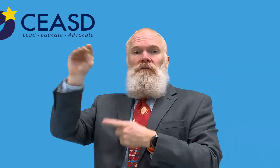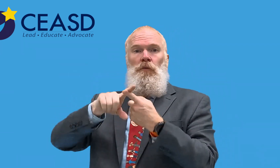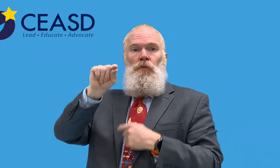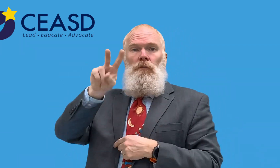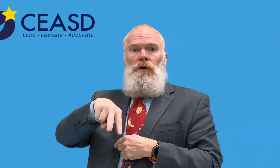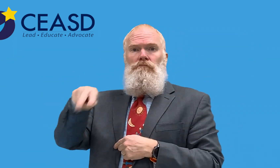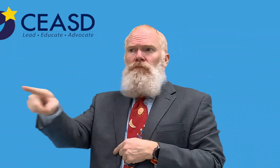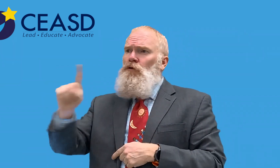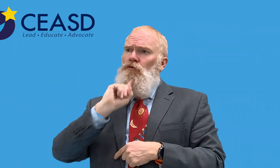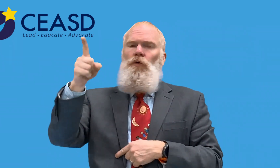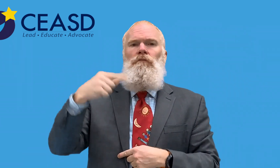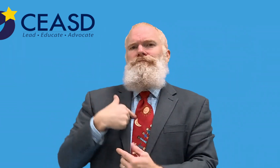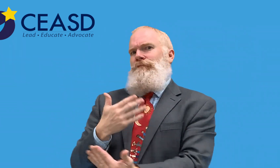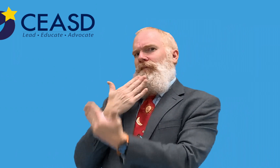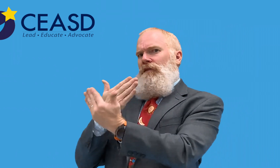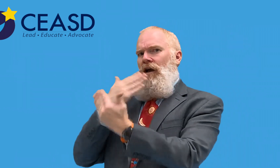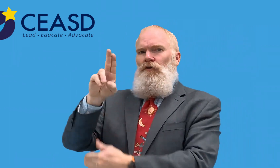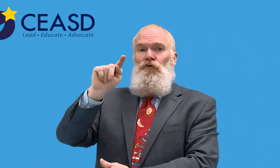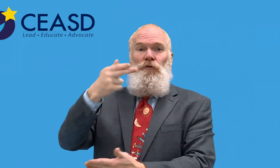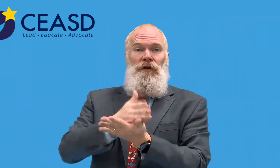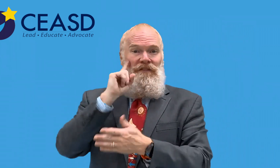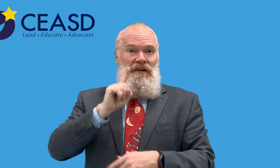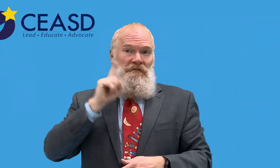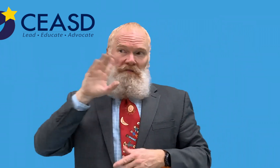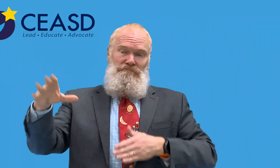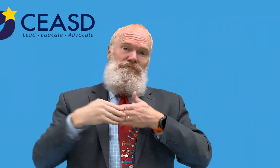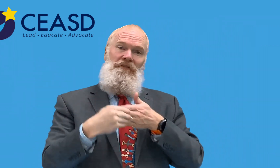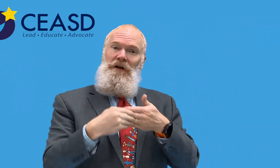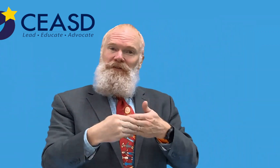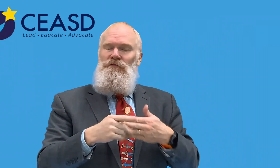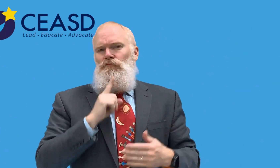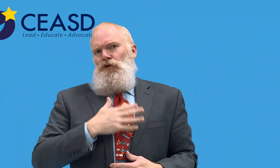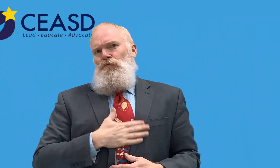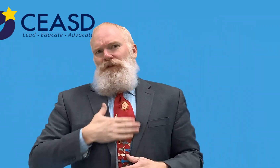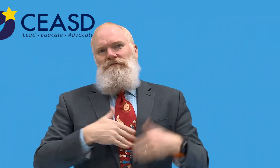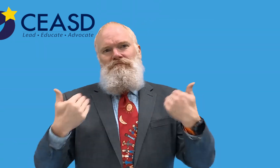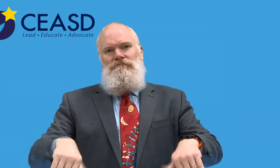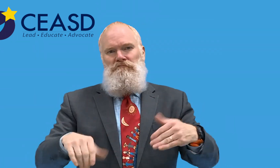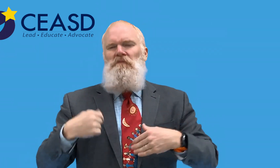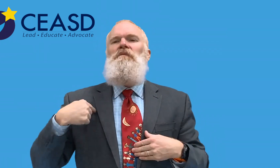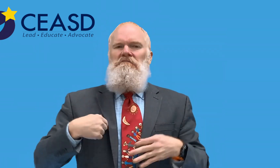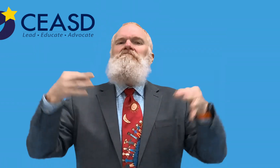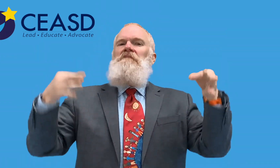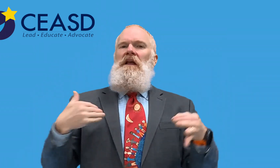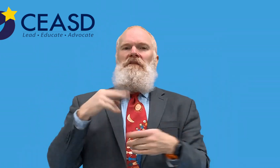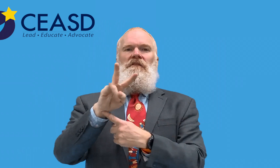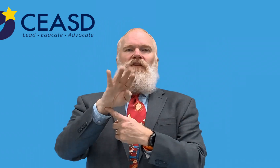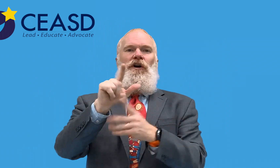in 2022. I do want to thank Utah School for the Deaf and Blind for their flexibility during this time. The next task